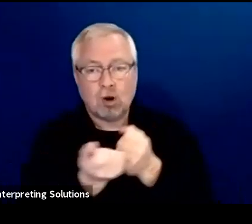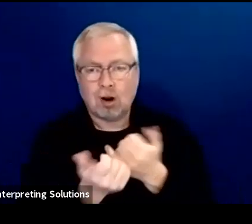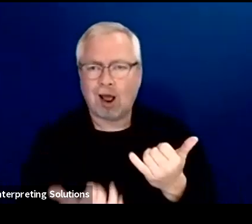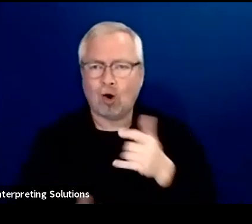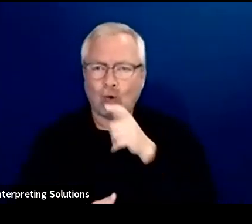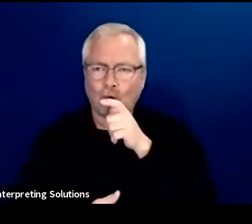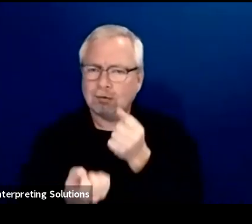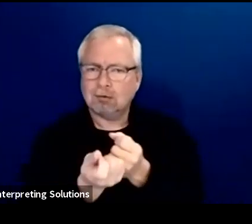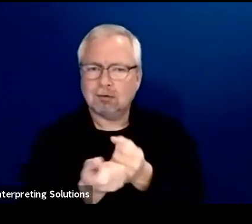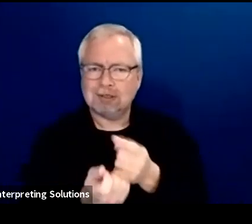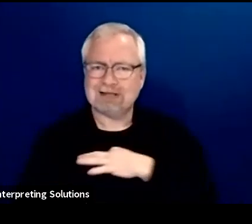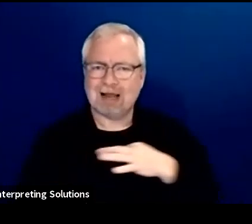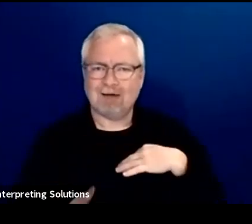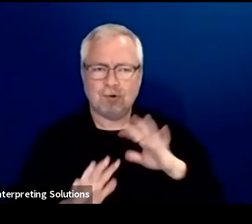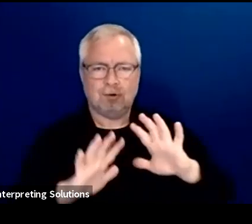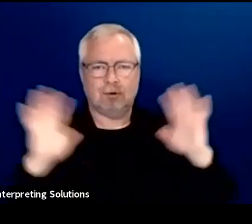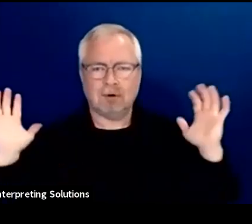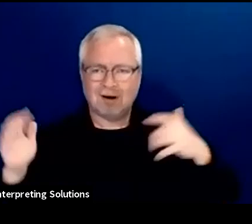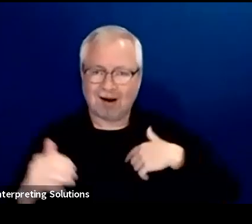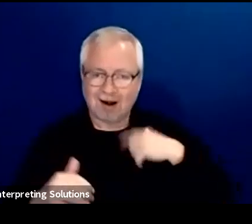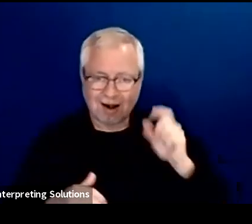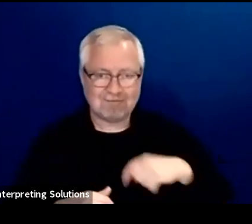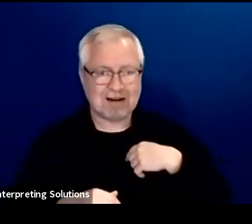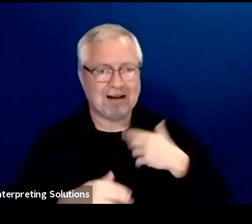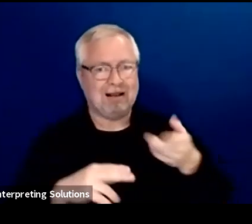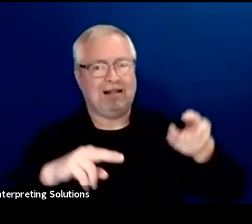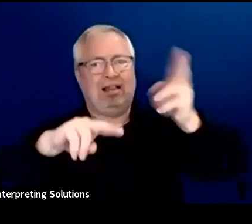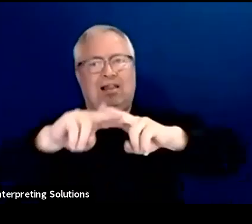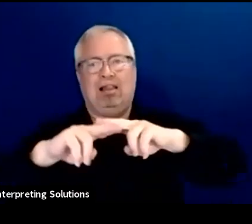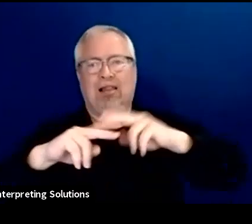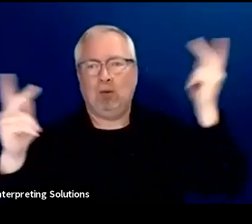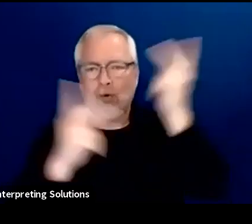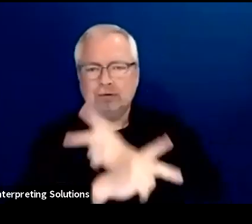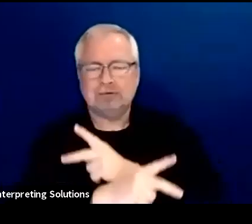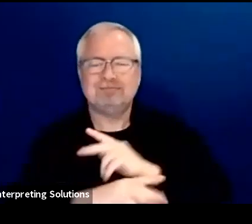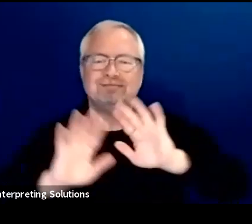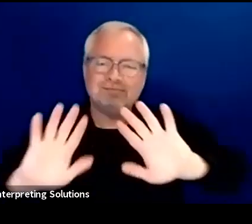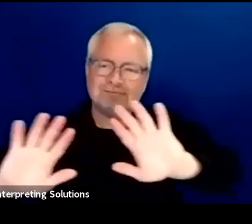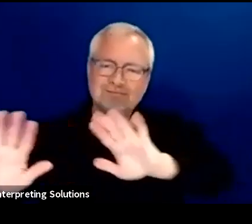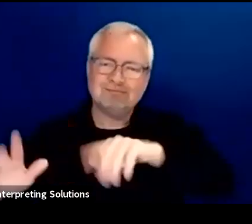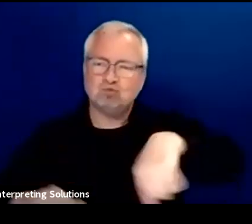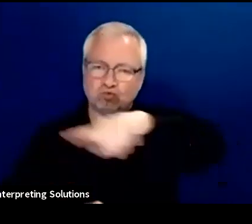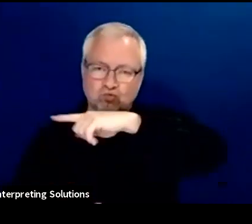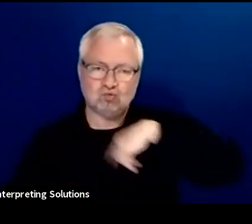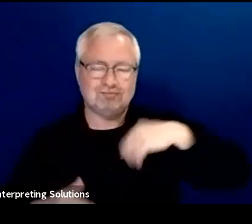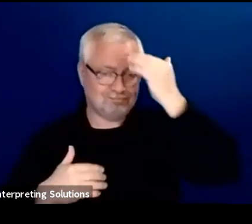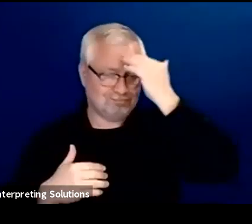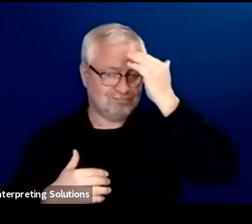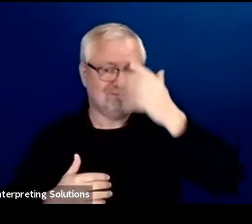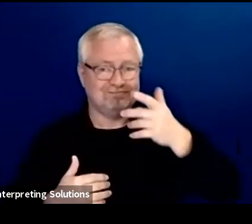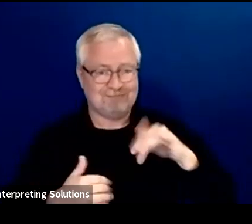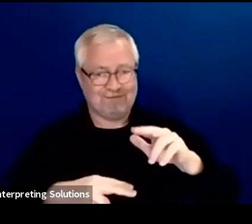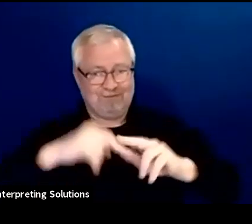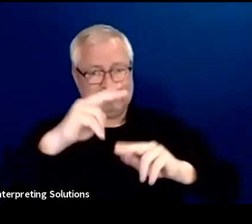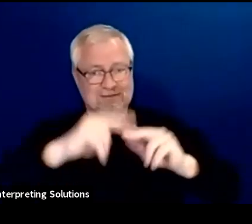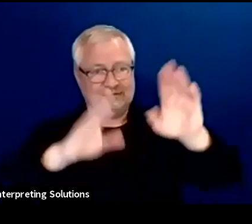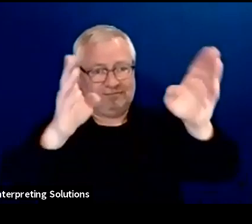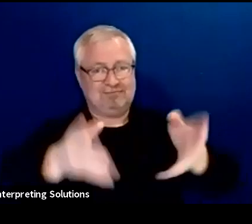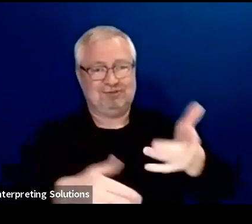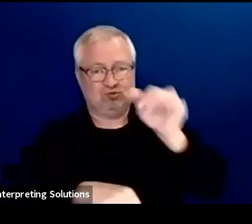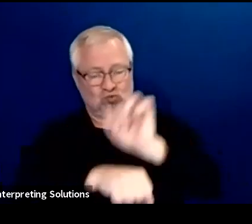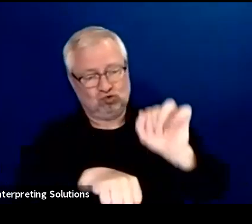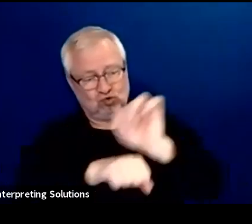additional crisis on our hands. So I think it's just incumbent on all of us to understand that these facilities are working very hard to protect their residents and